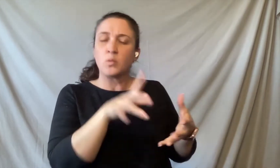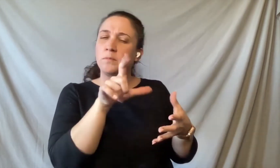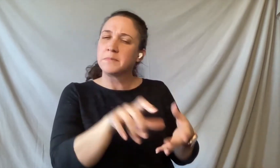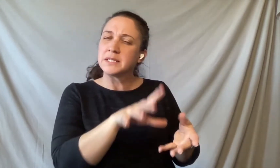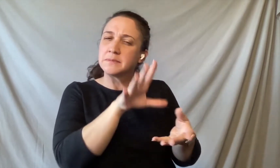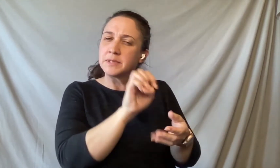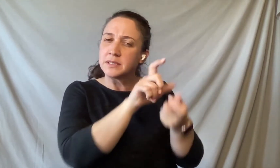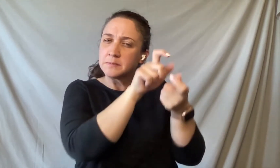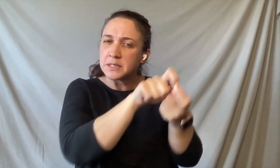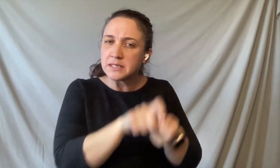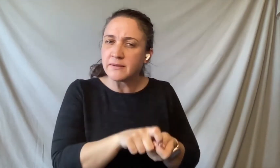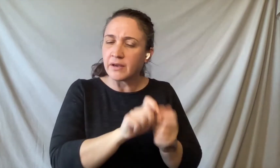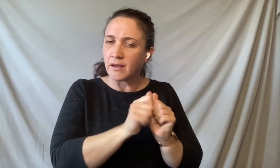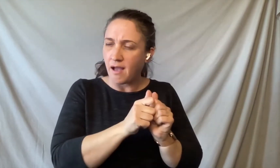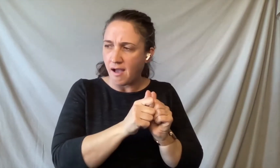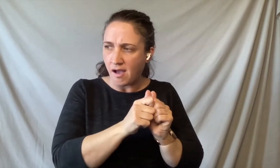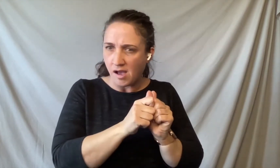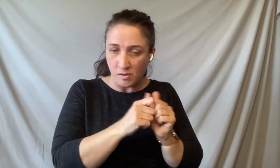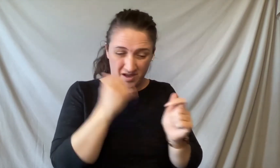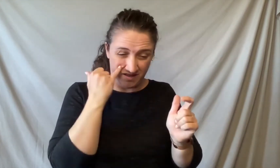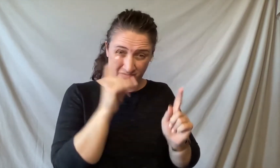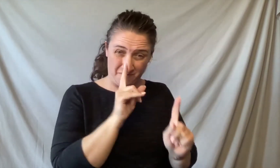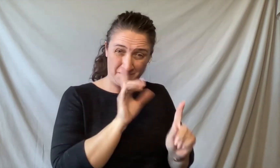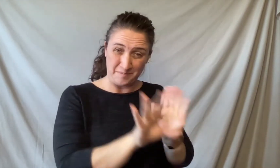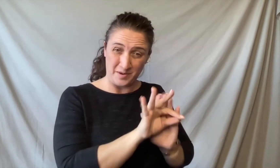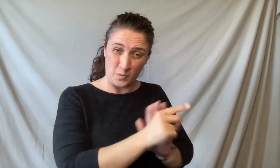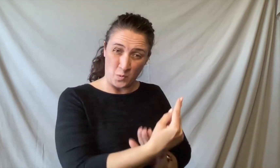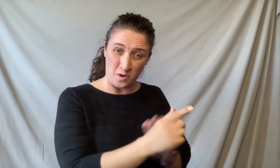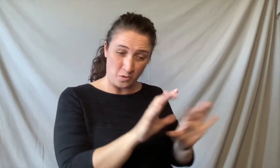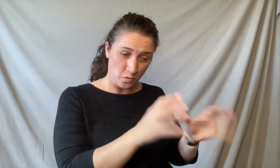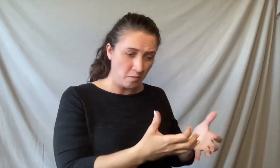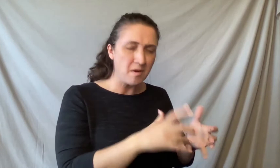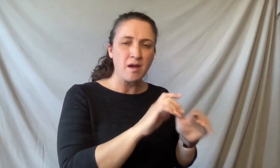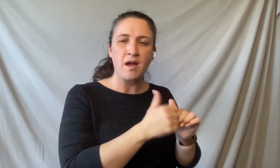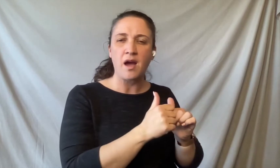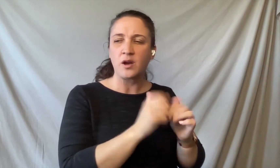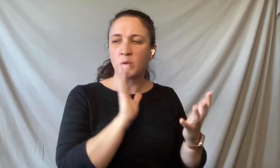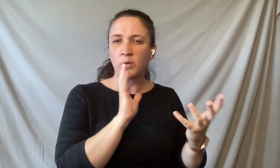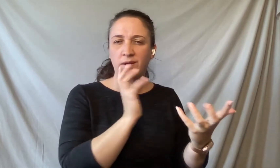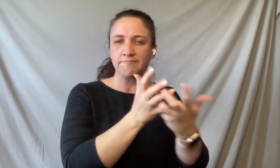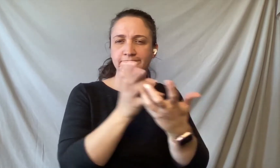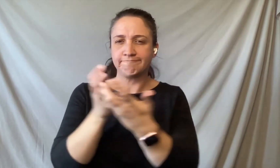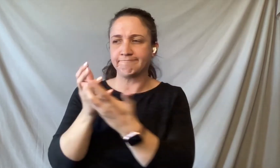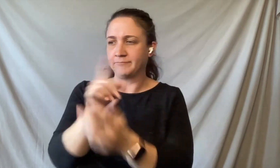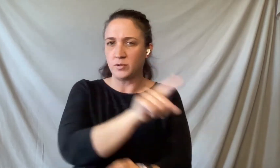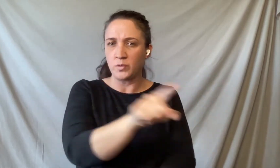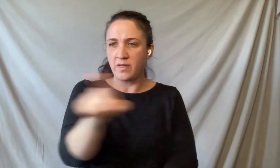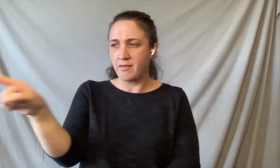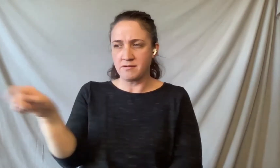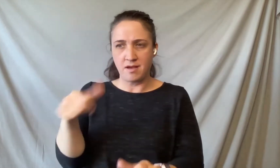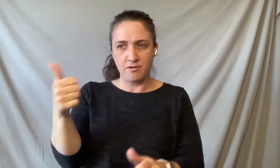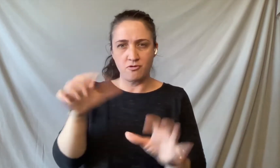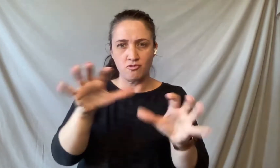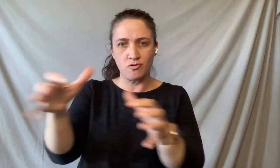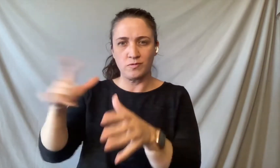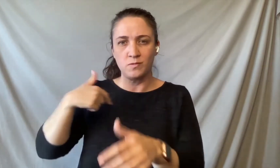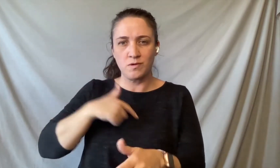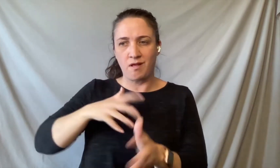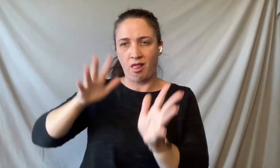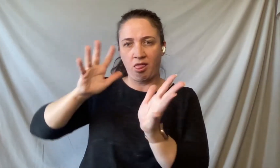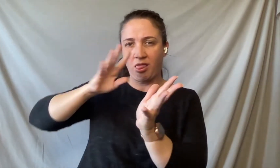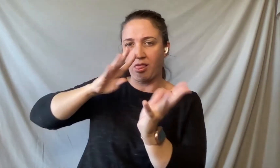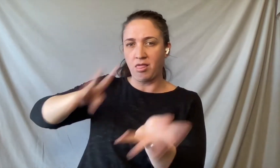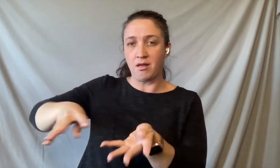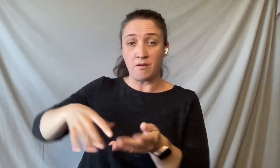of equity and think through, for example, are we going to give preference to people who were